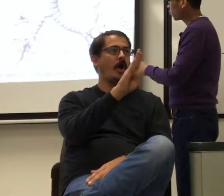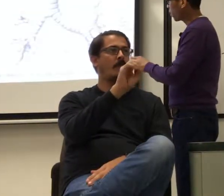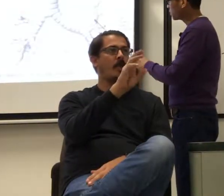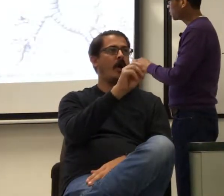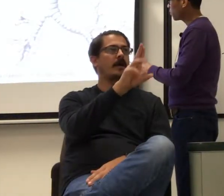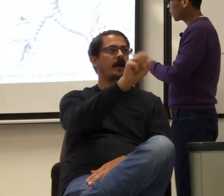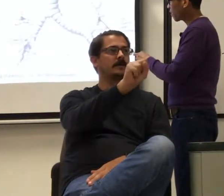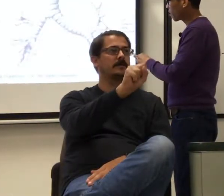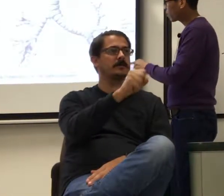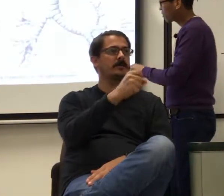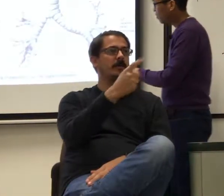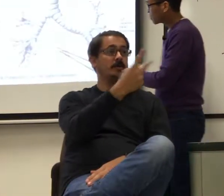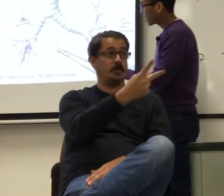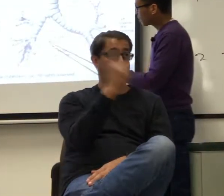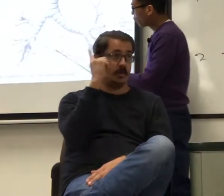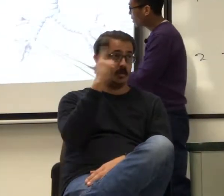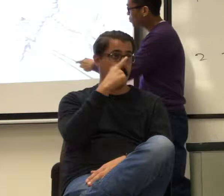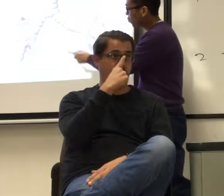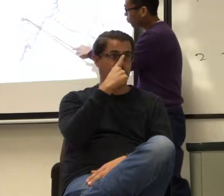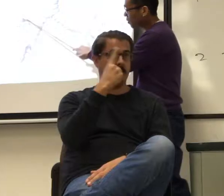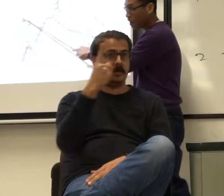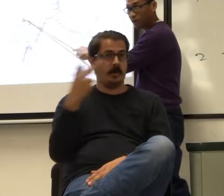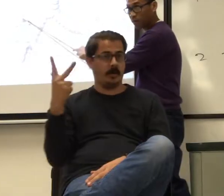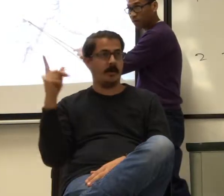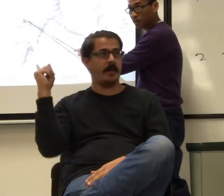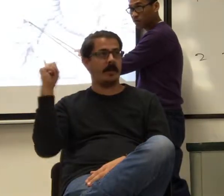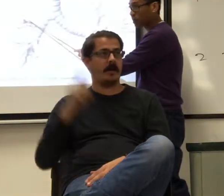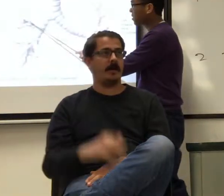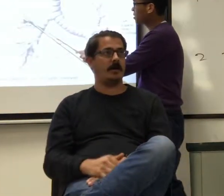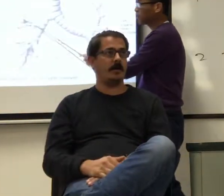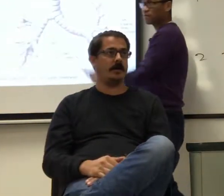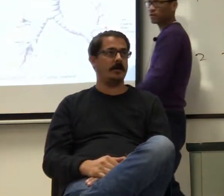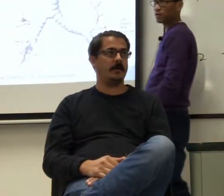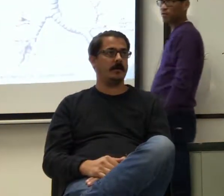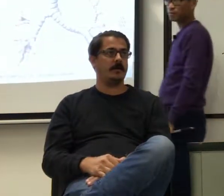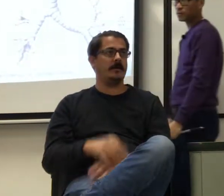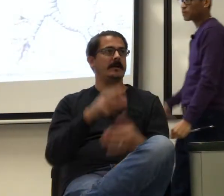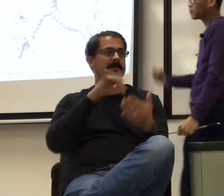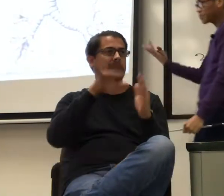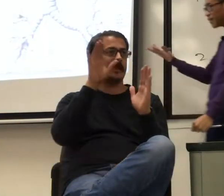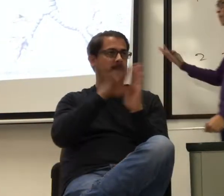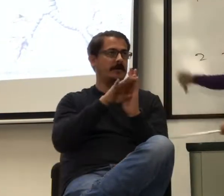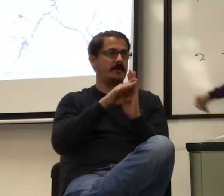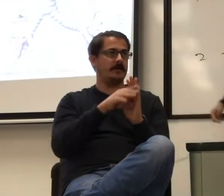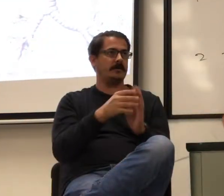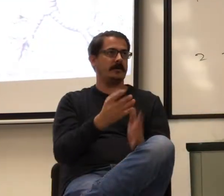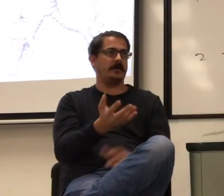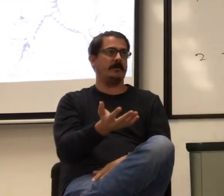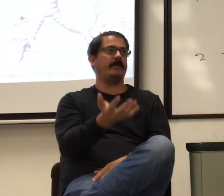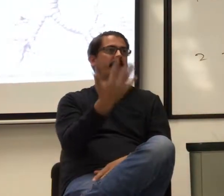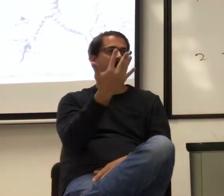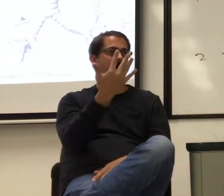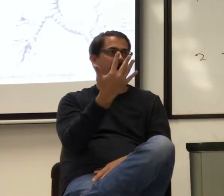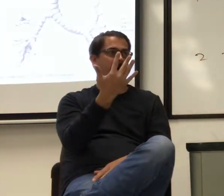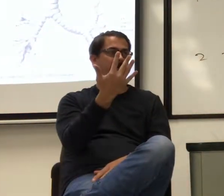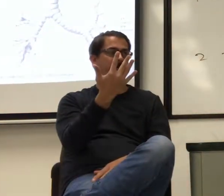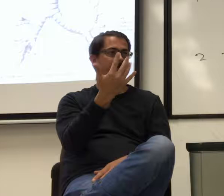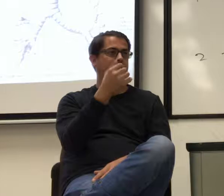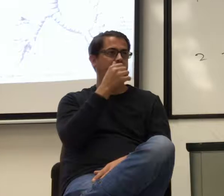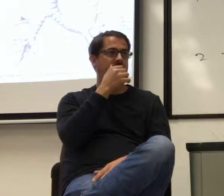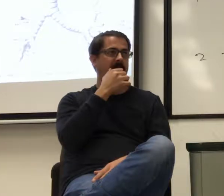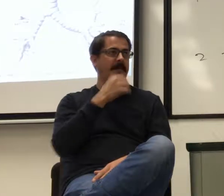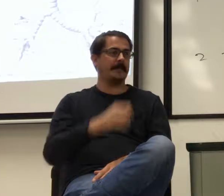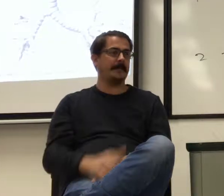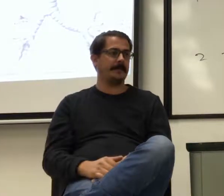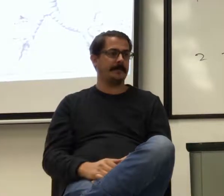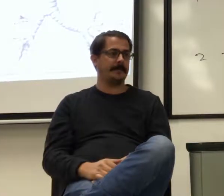There's 1, 2 there. There's like 1, 2, 3 there. Okay, study the figure. There's 5 of them, and what I did